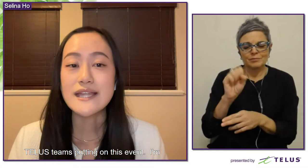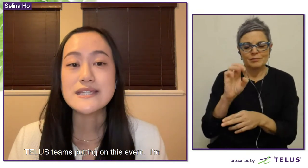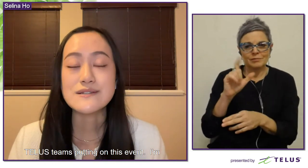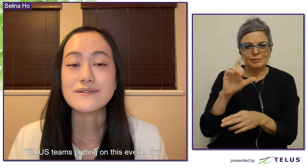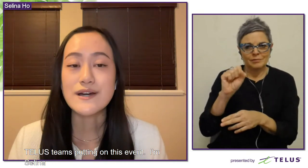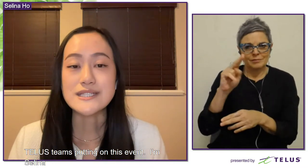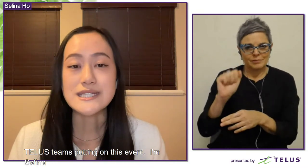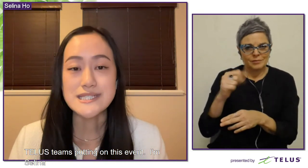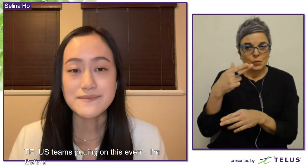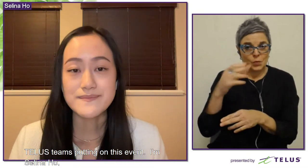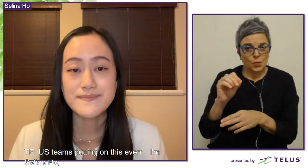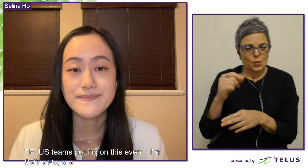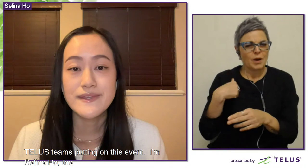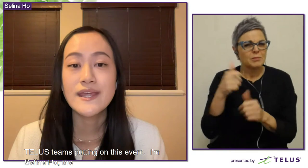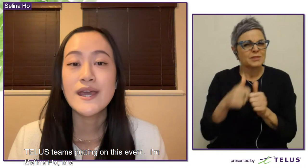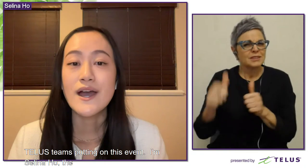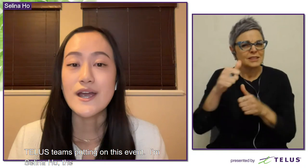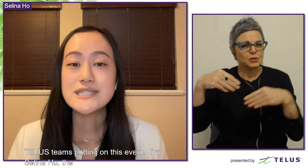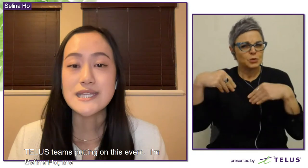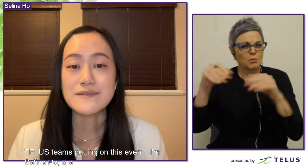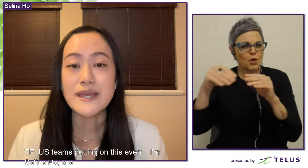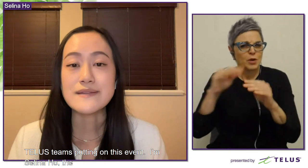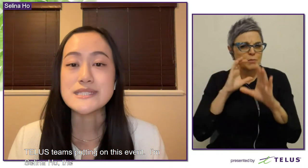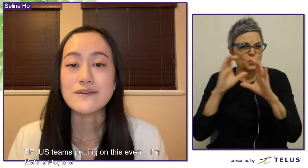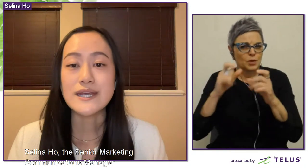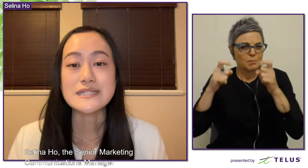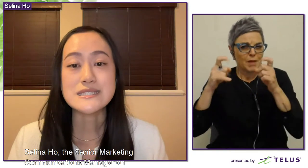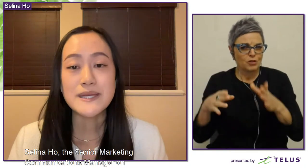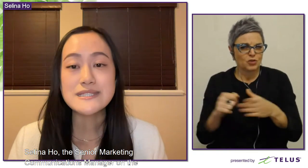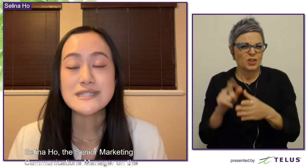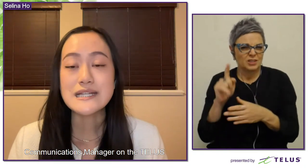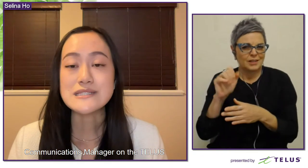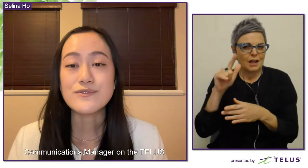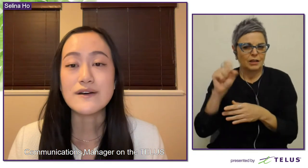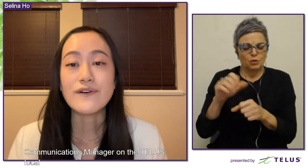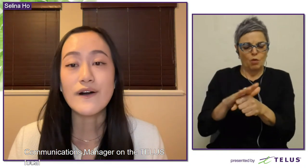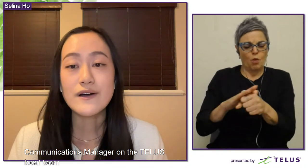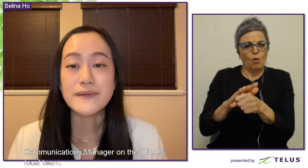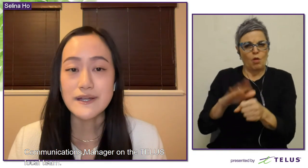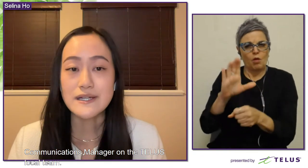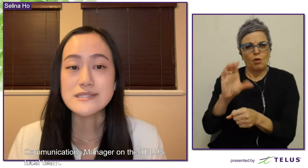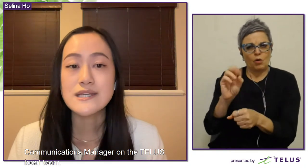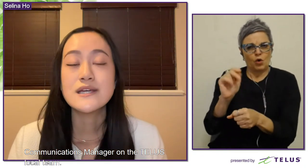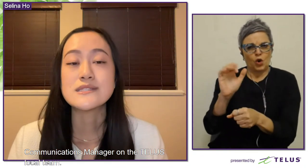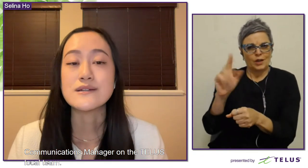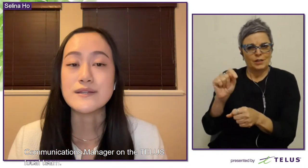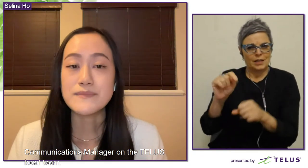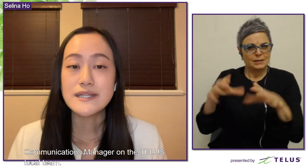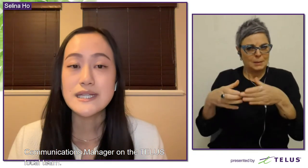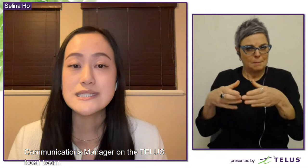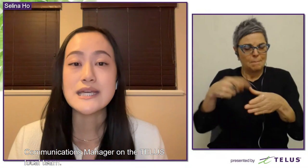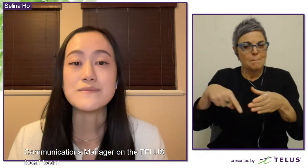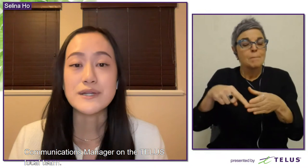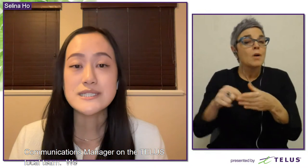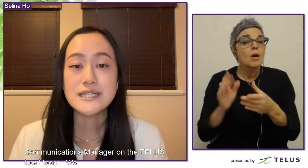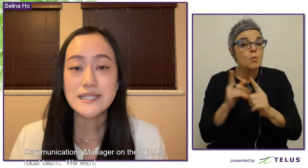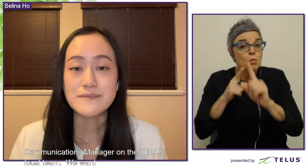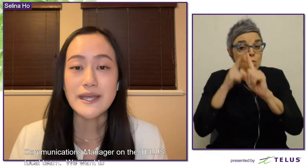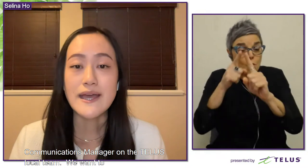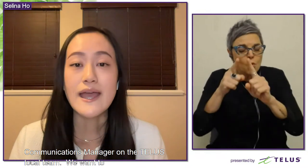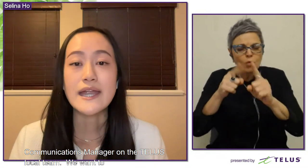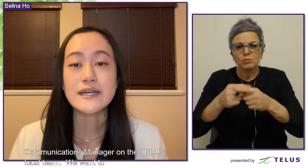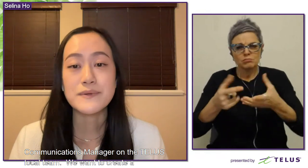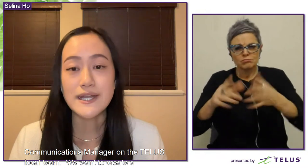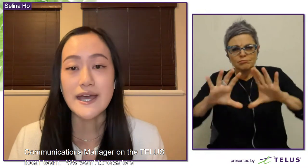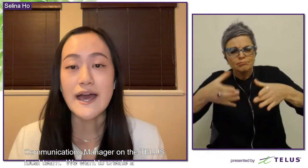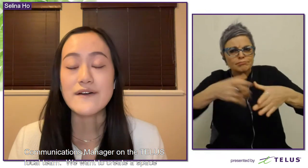on the TELUS Local Content Team. Our team aims to create a space that is free of all barriers so communities in British